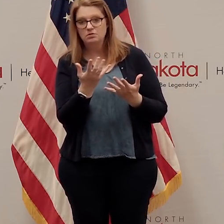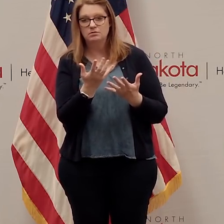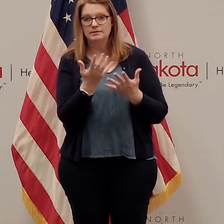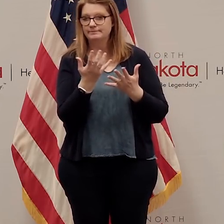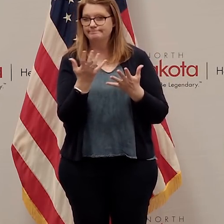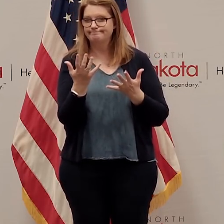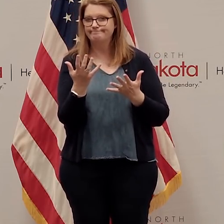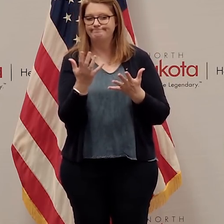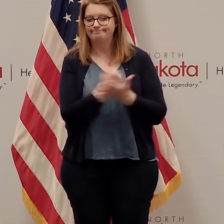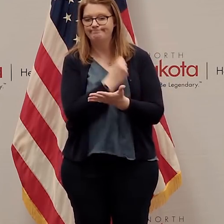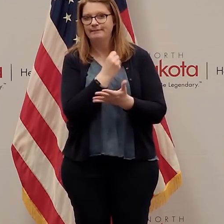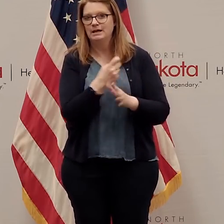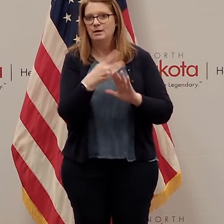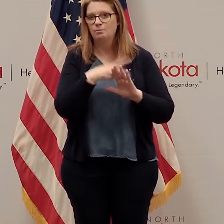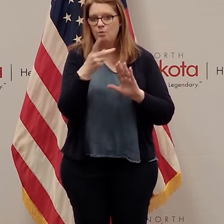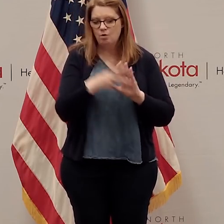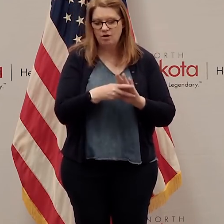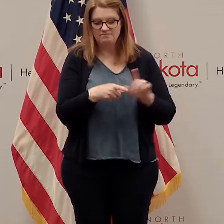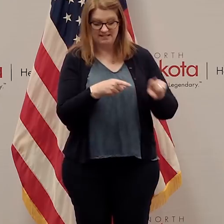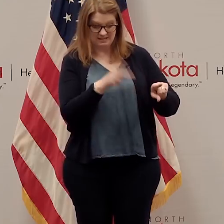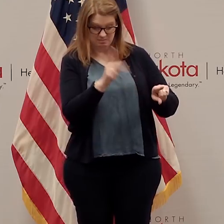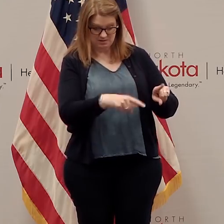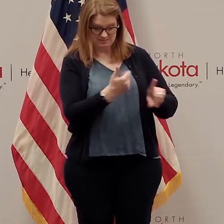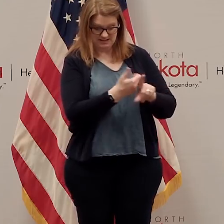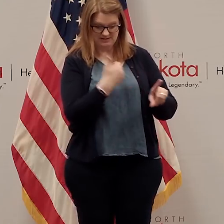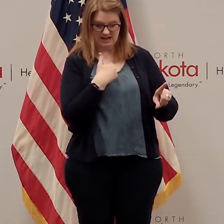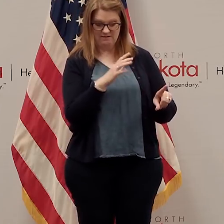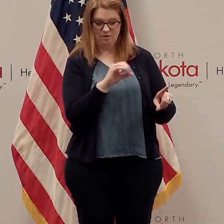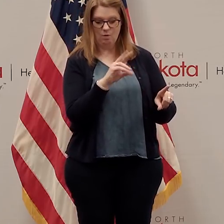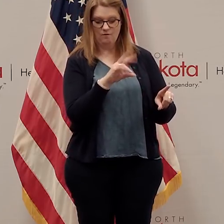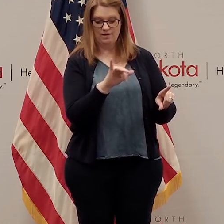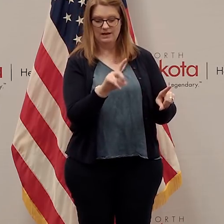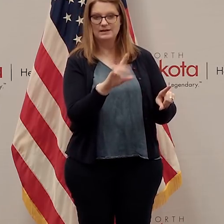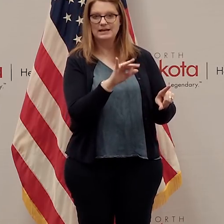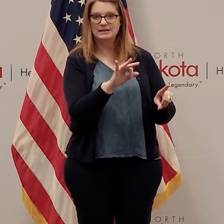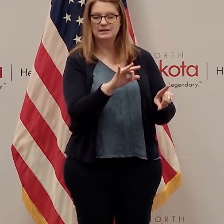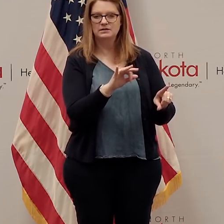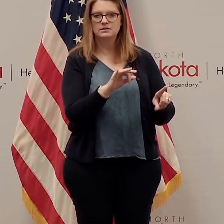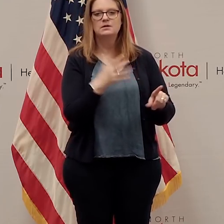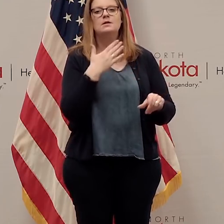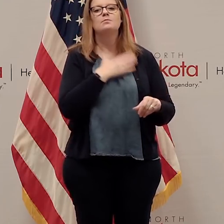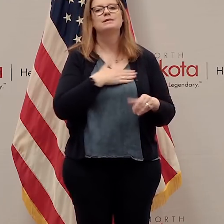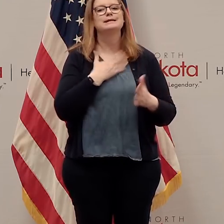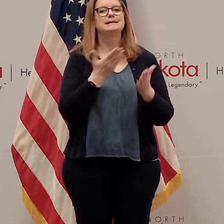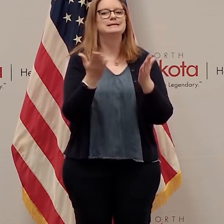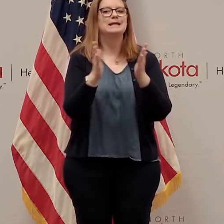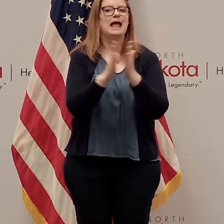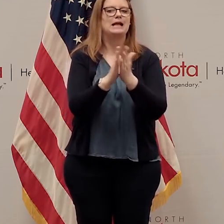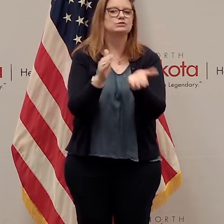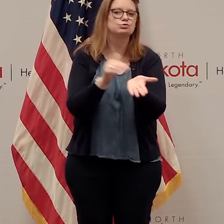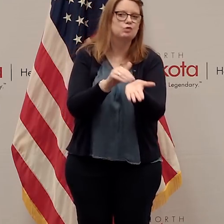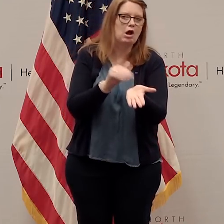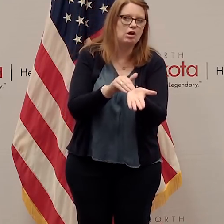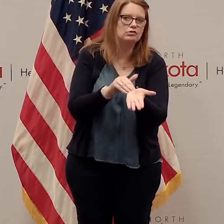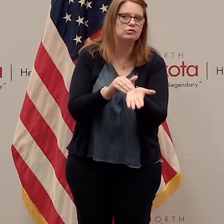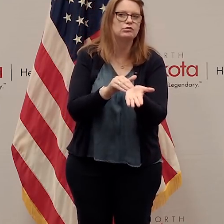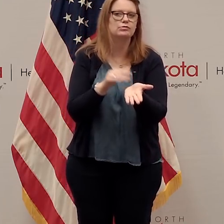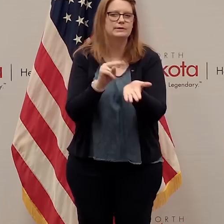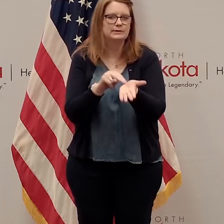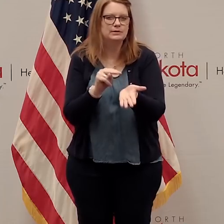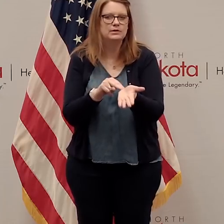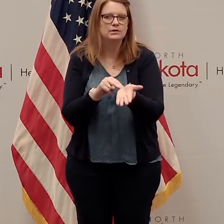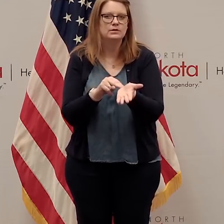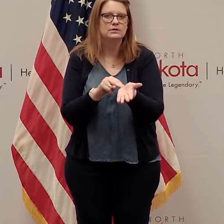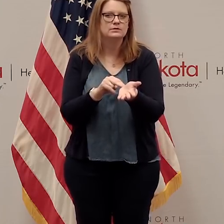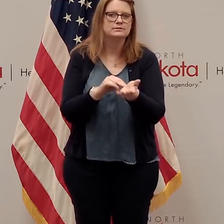love who has COVID-19, please contact your clinician to explore the potential for receiving